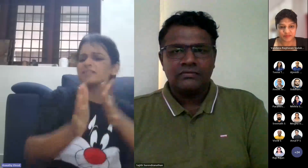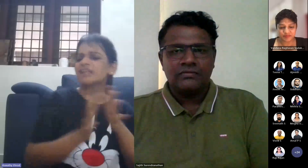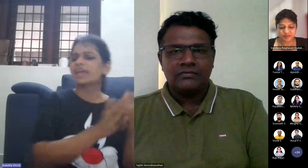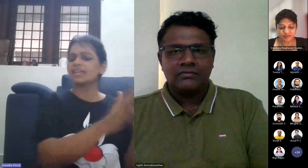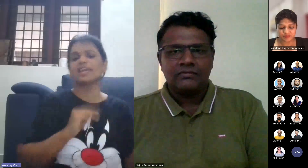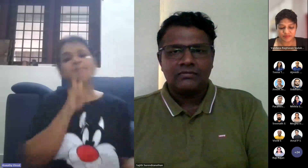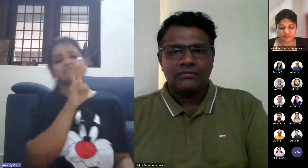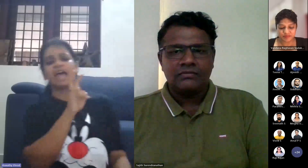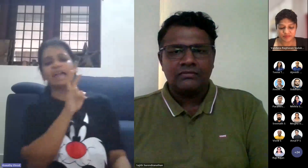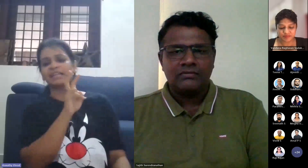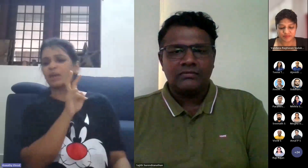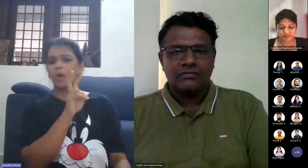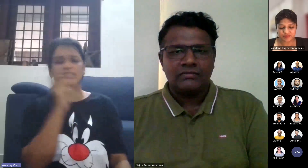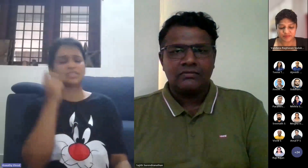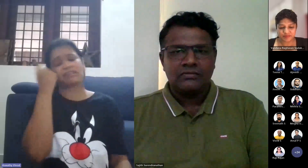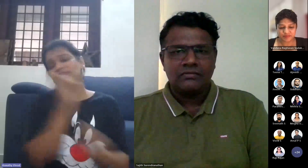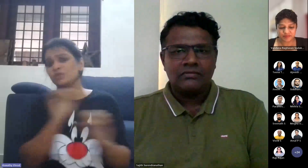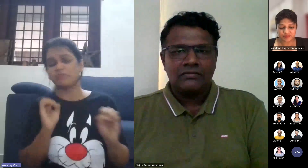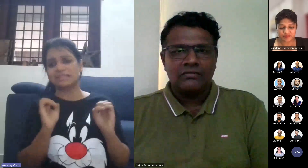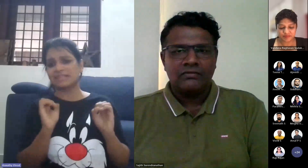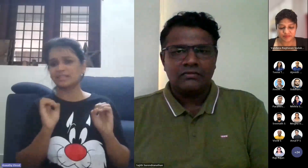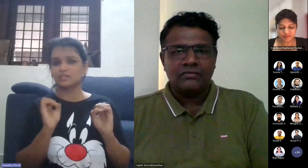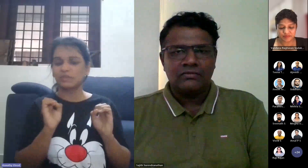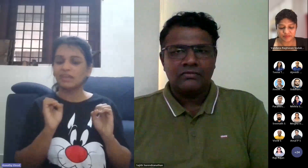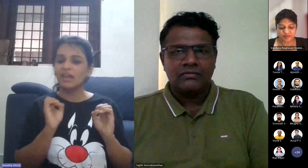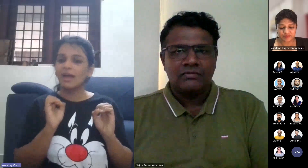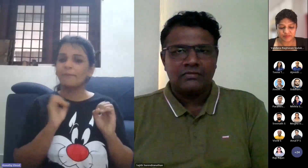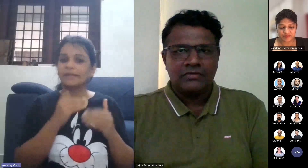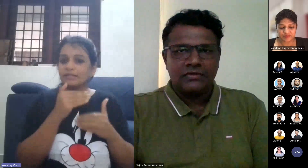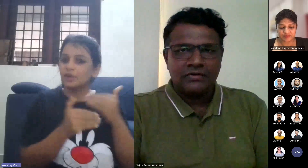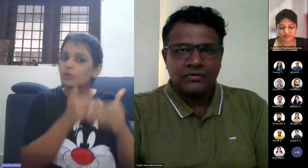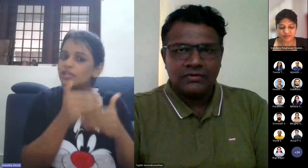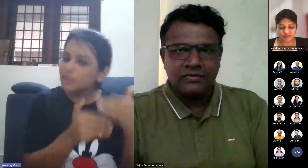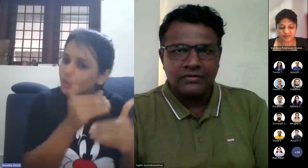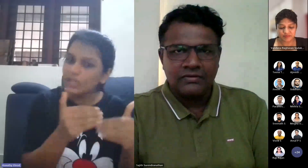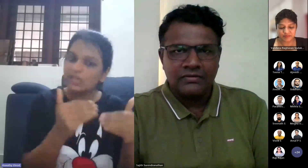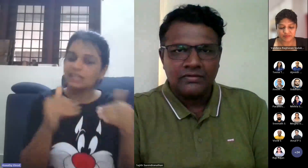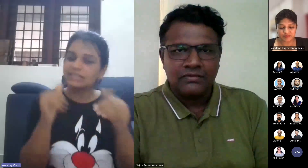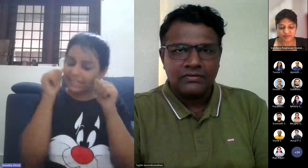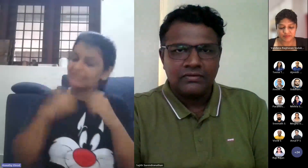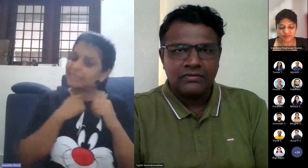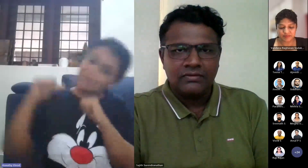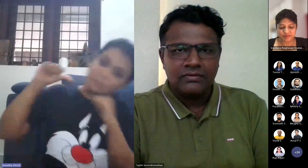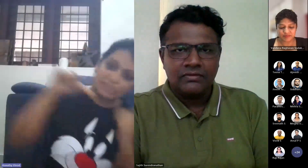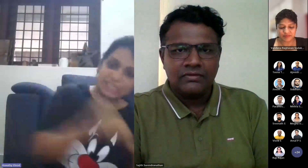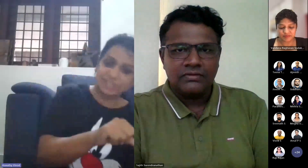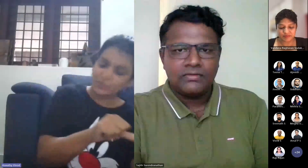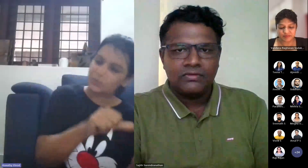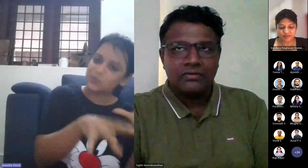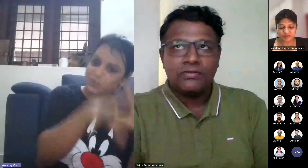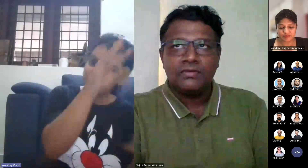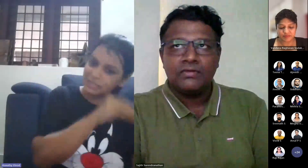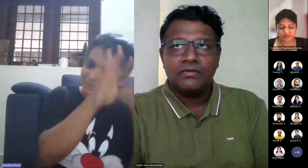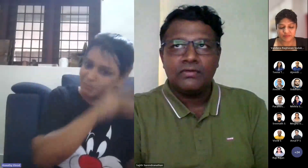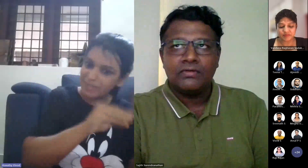would just be signing, and I'm just standing there watching. Nothing would make sense to me. But slowly, that immersion